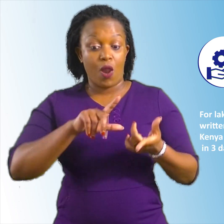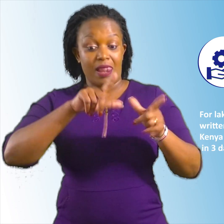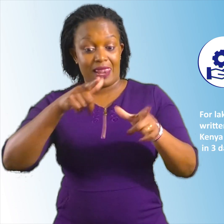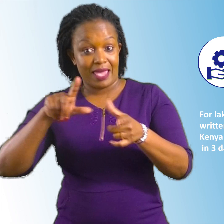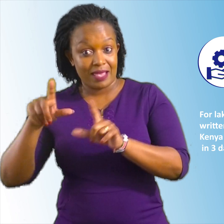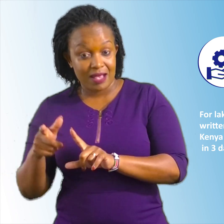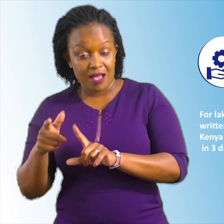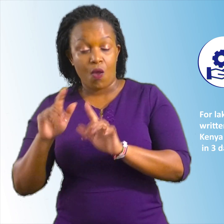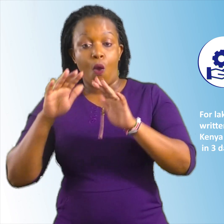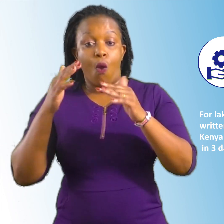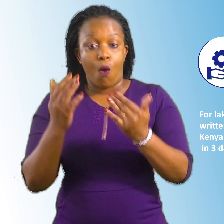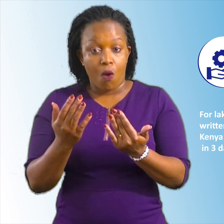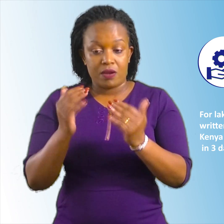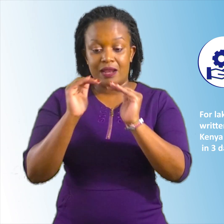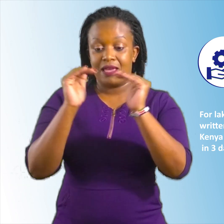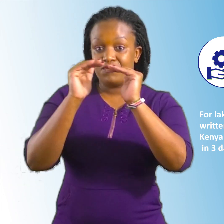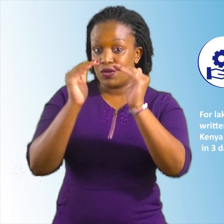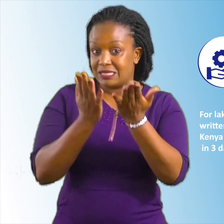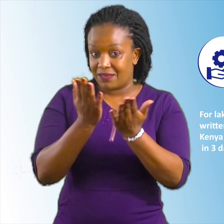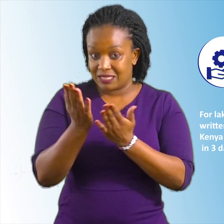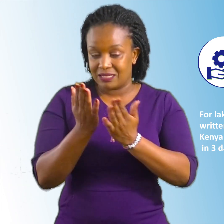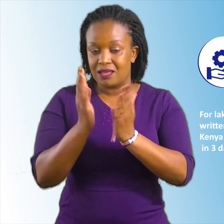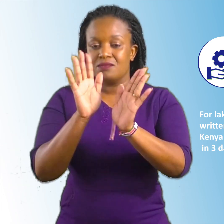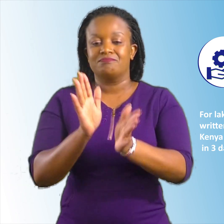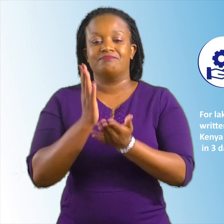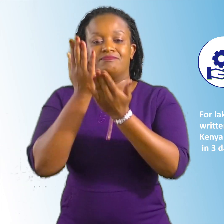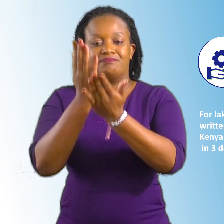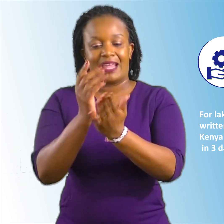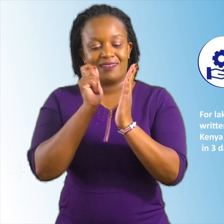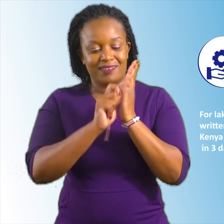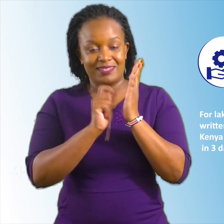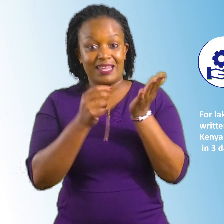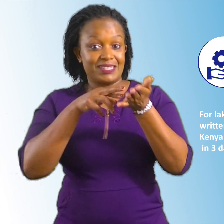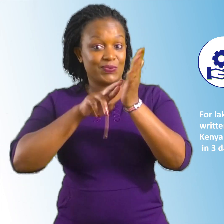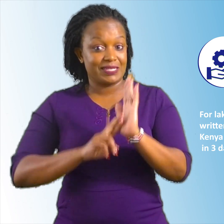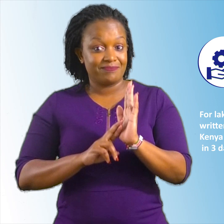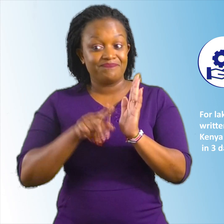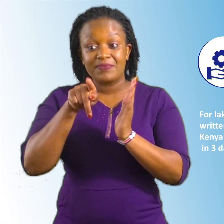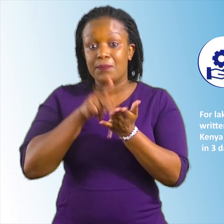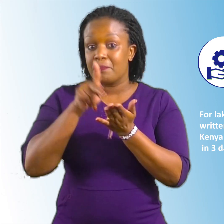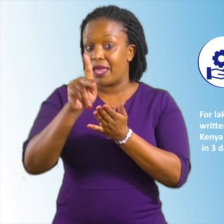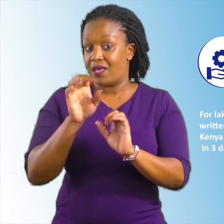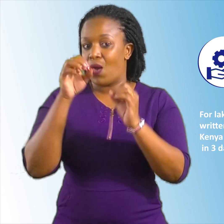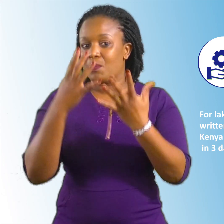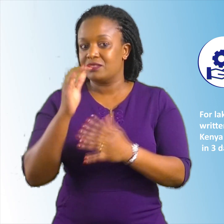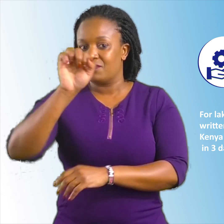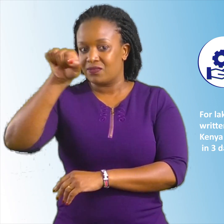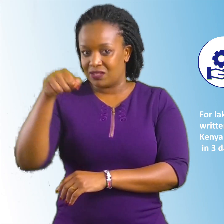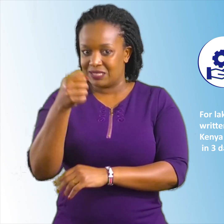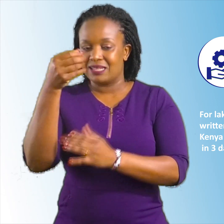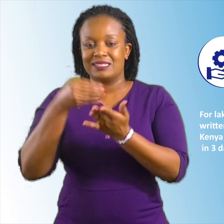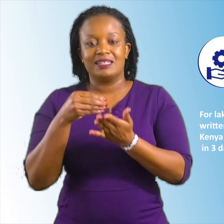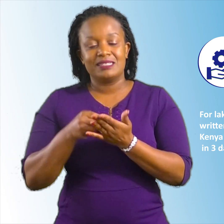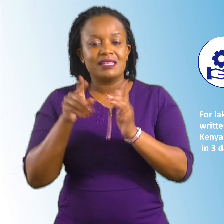or reservoir level services, submit a written request. The charges stand at 5,000 Kenya